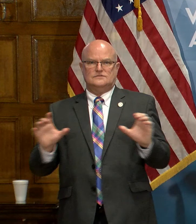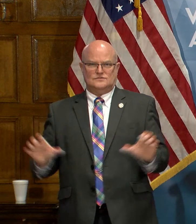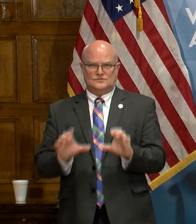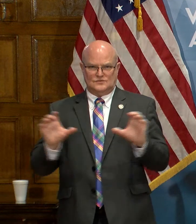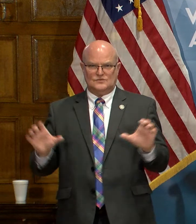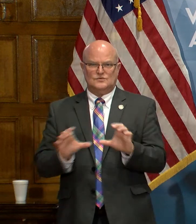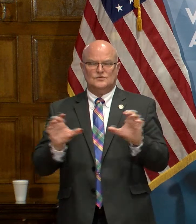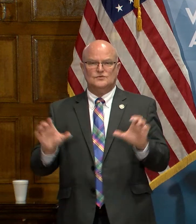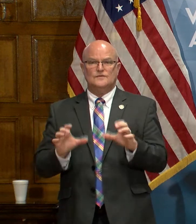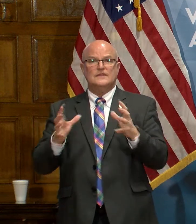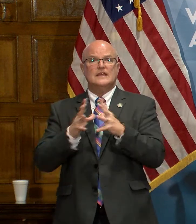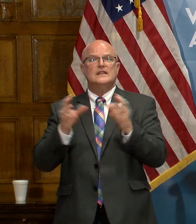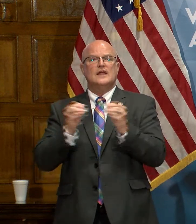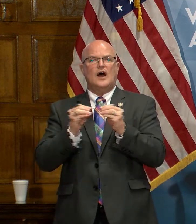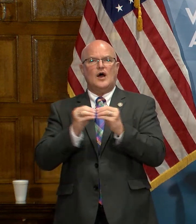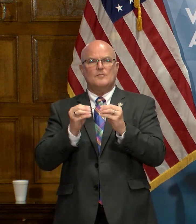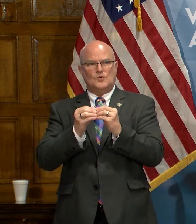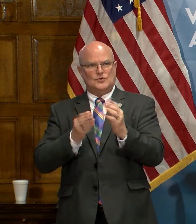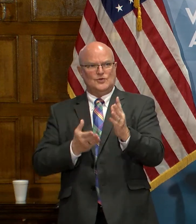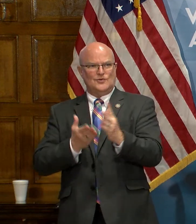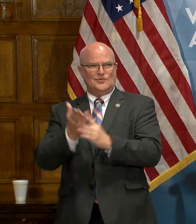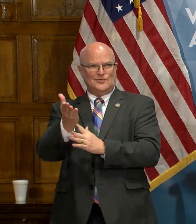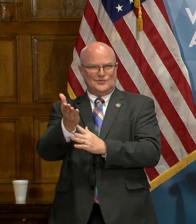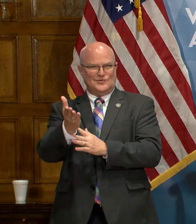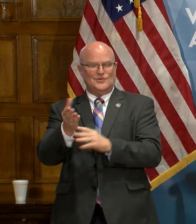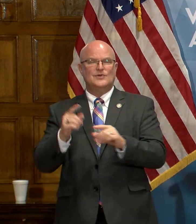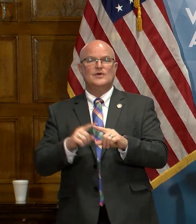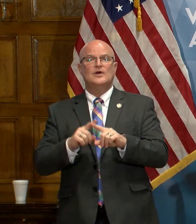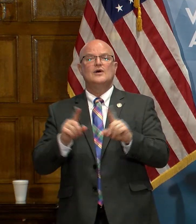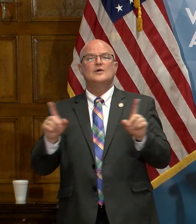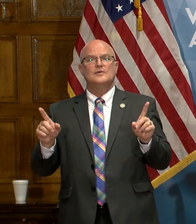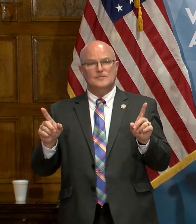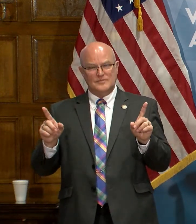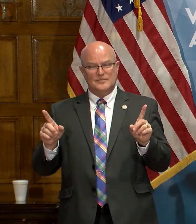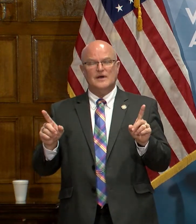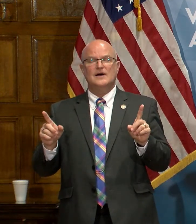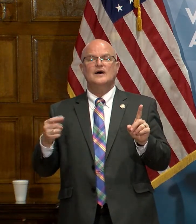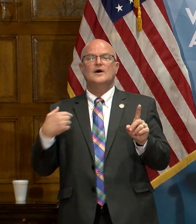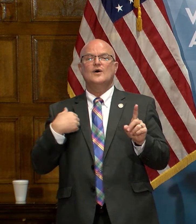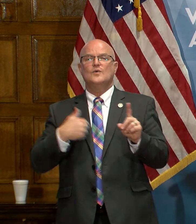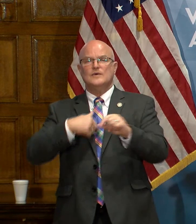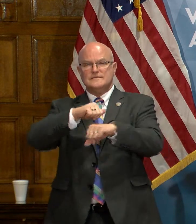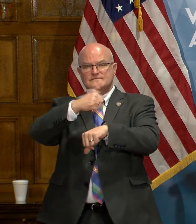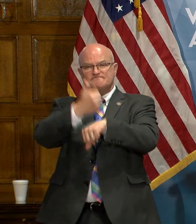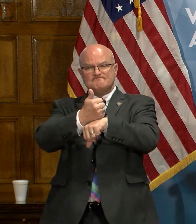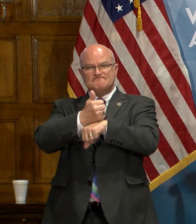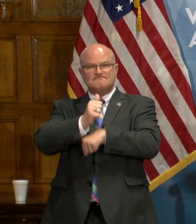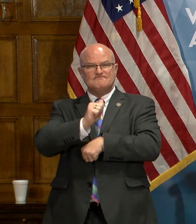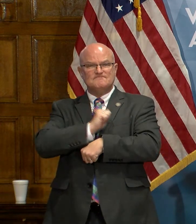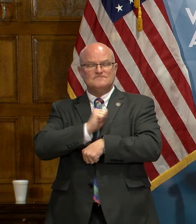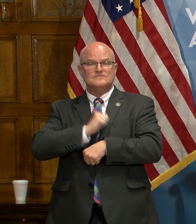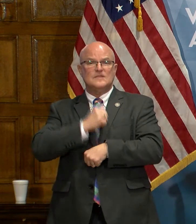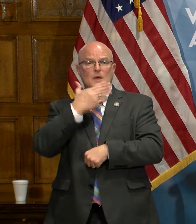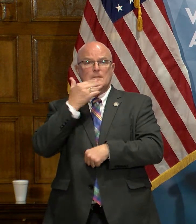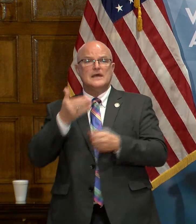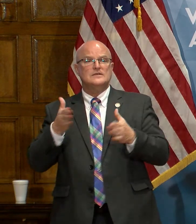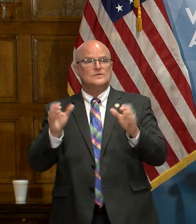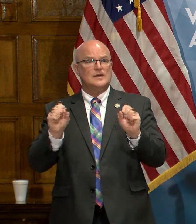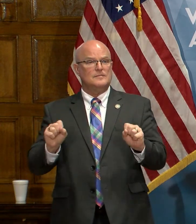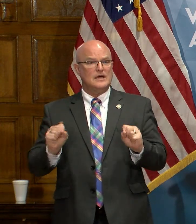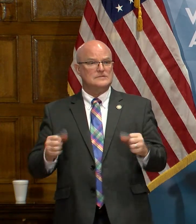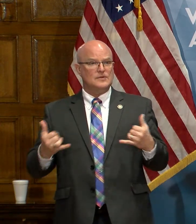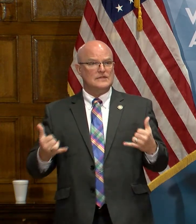do here, a lot more to go through, but we have positioned ourselves in the best way